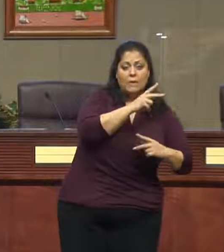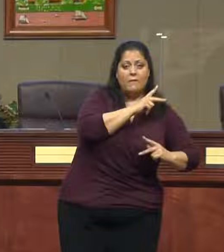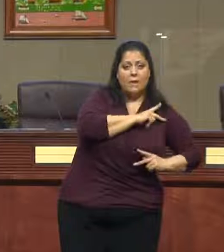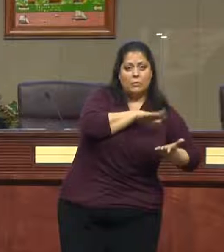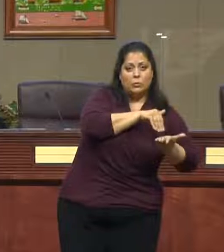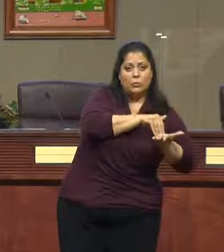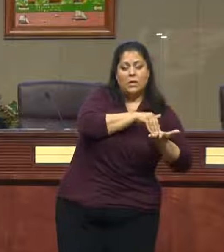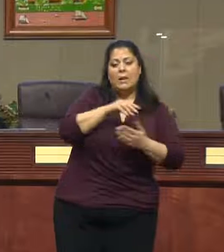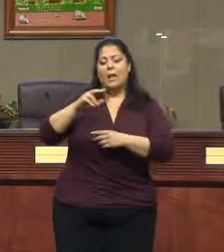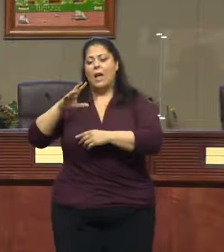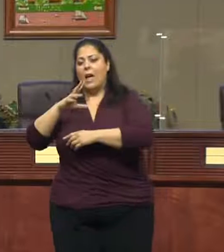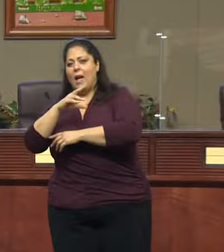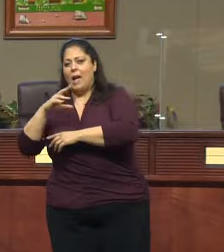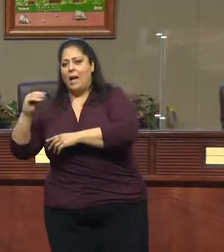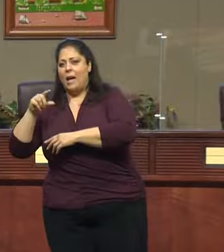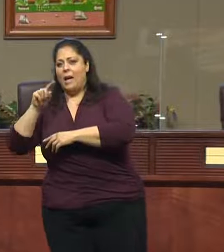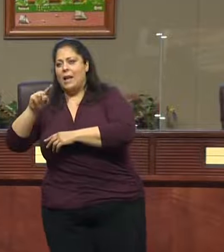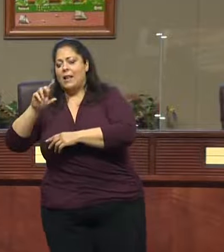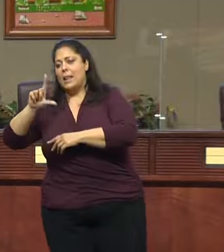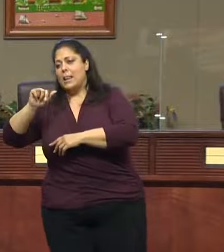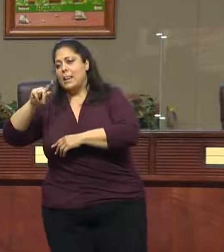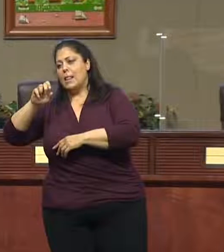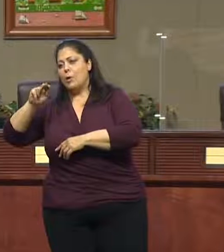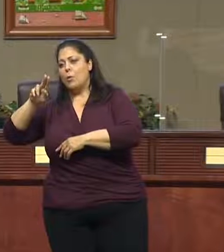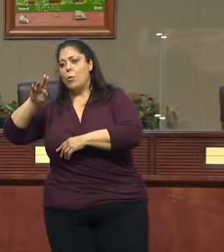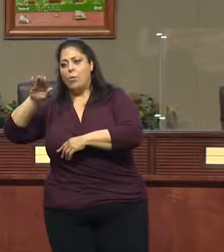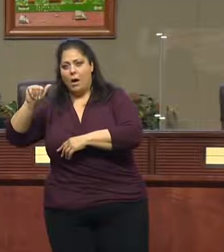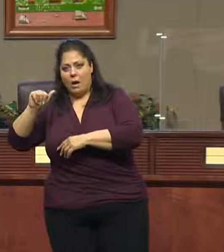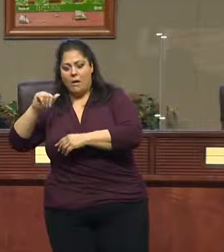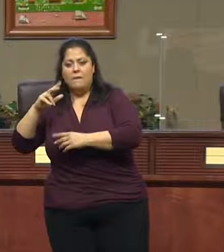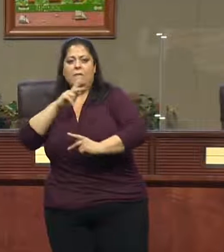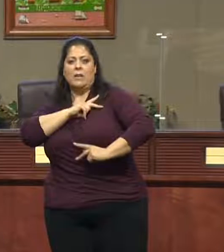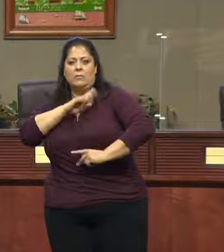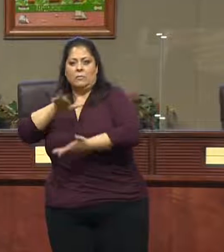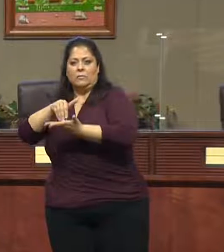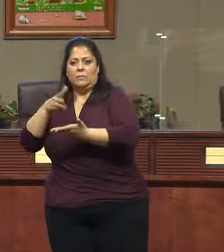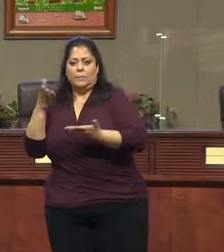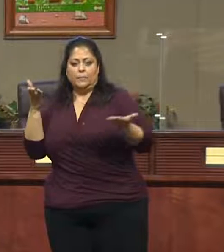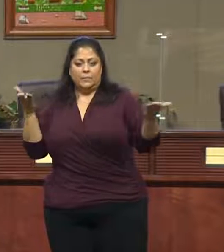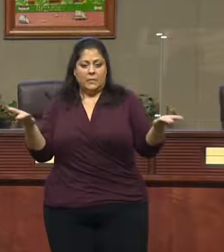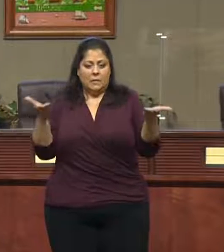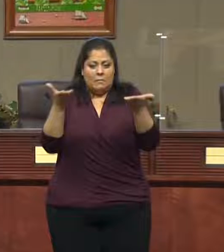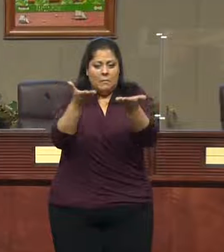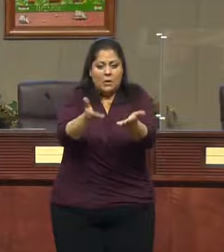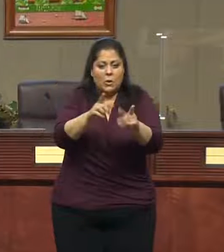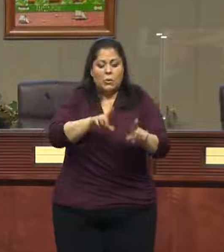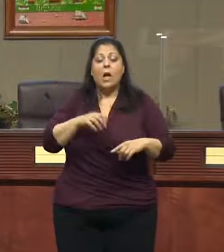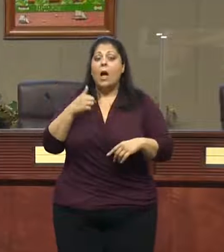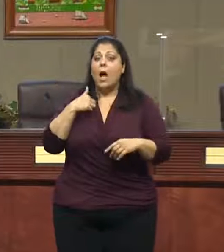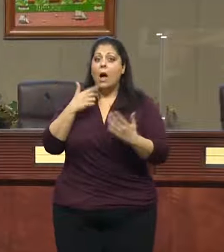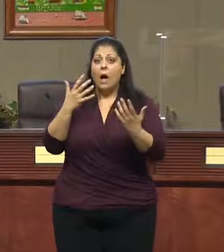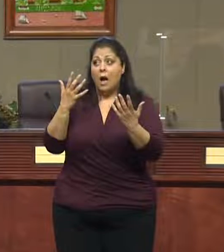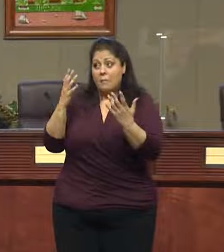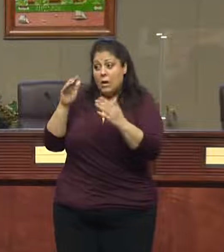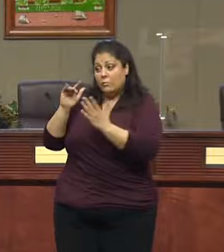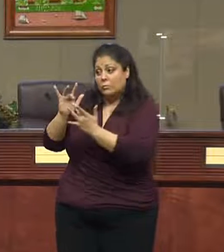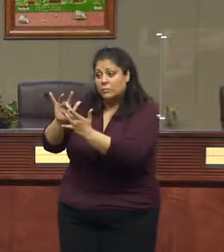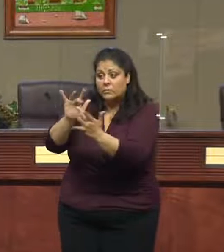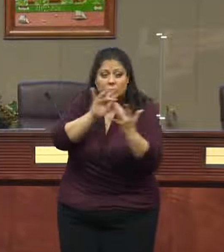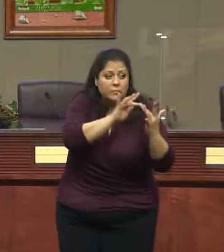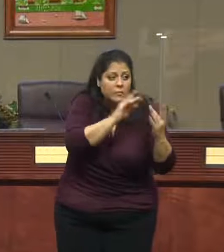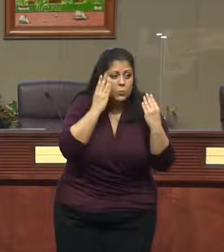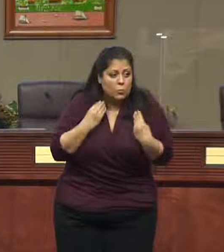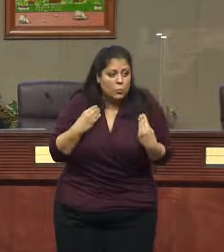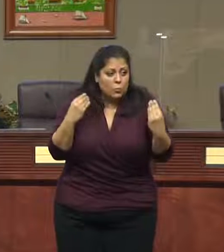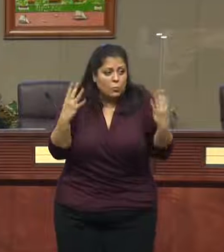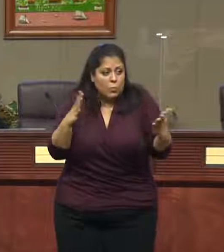Medical Center in Lake Nona. I've been working with our Veterans Advisory Council to bring awareness to these opportunities to our local veterans, and